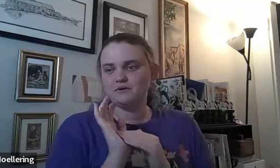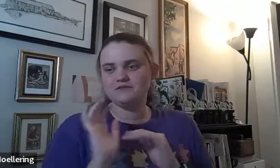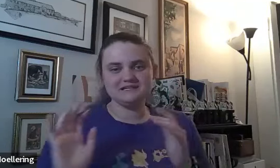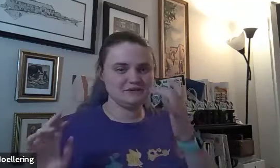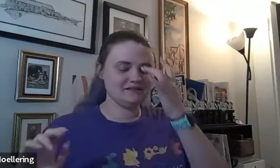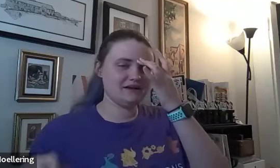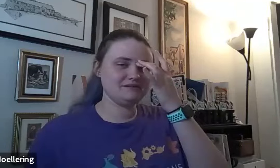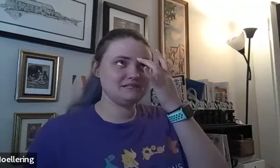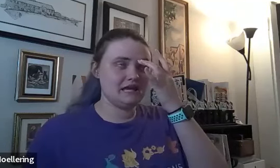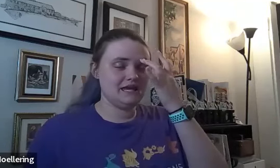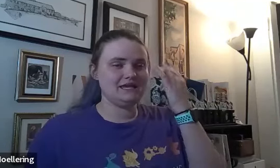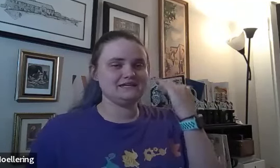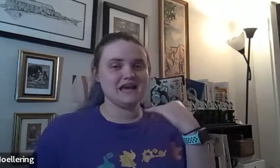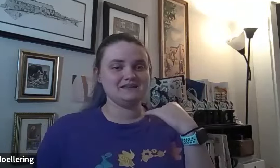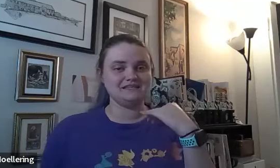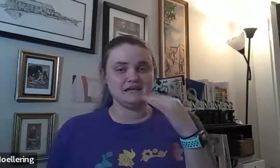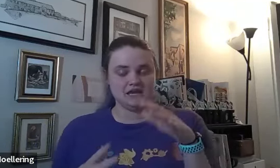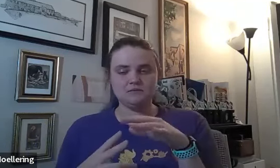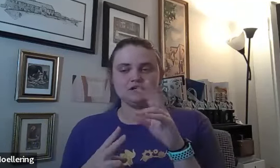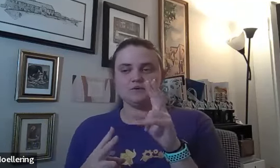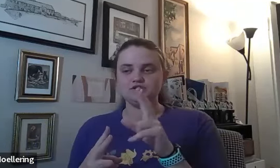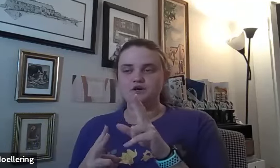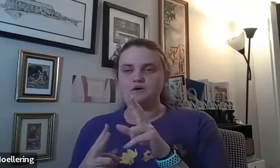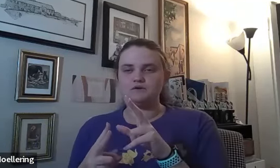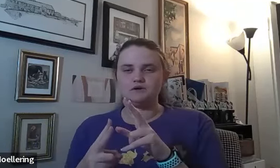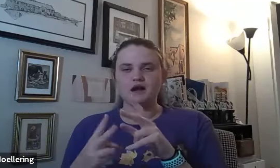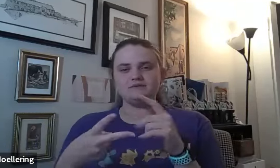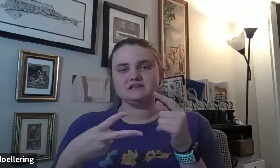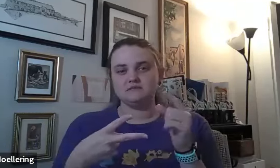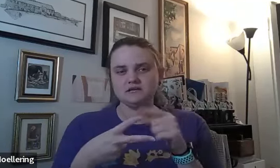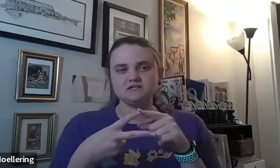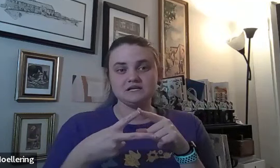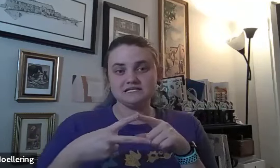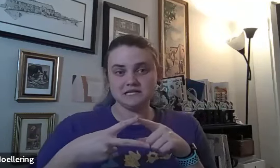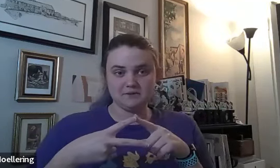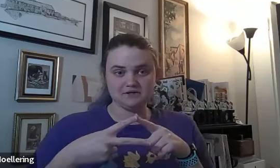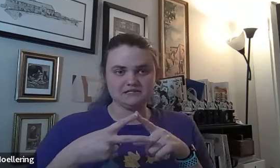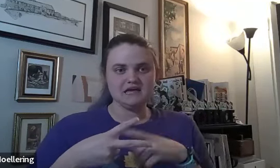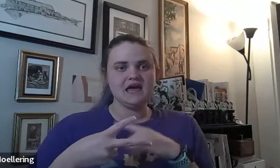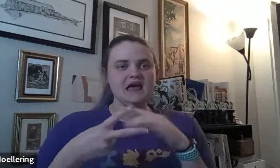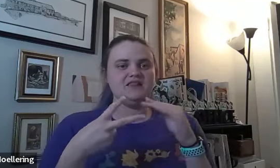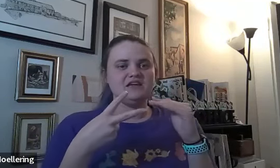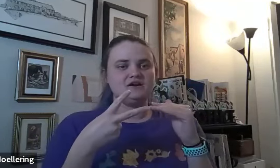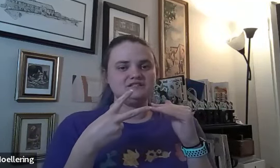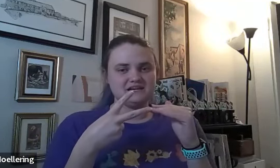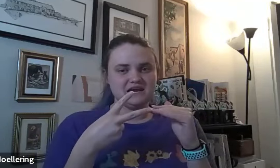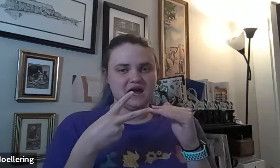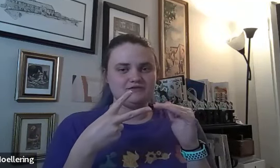for this week, like I was saying, is that today we are going to go over, I would say the biggest one is numbers, and then our second half